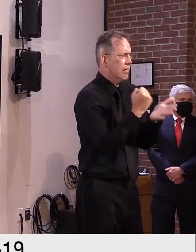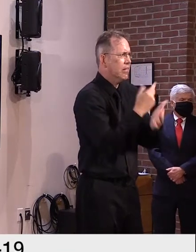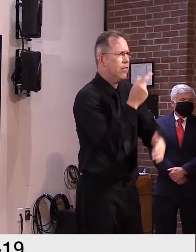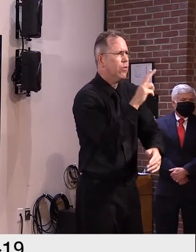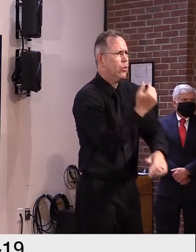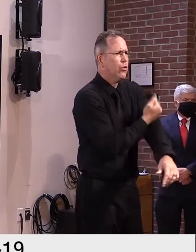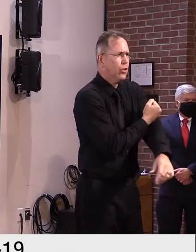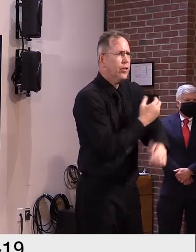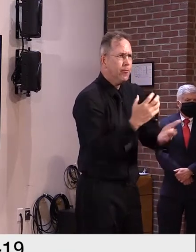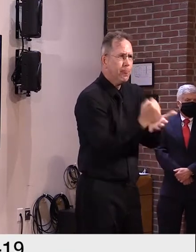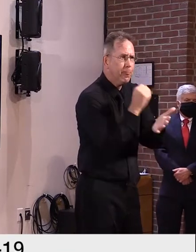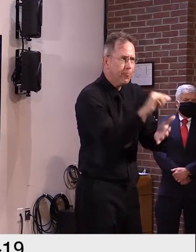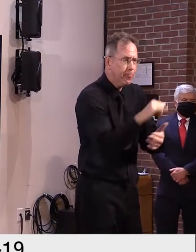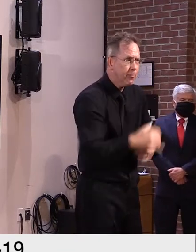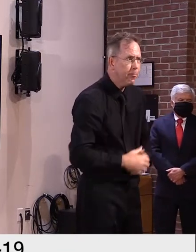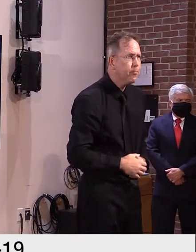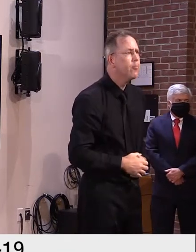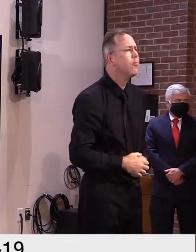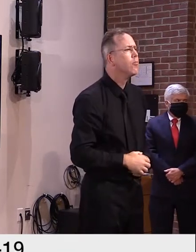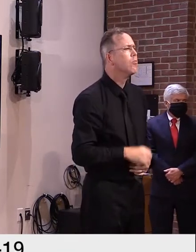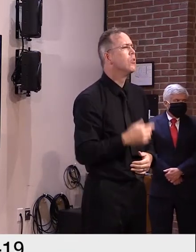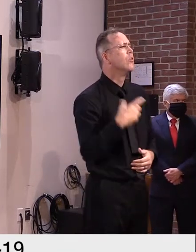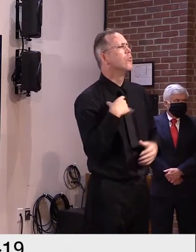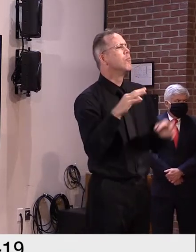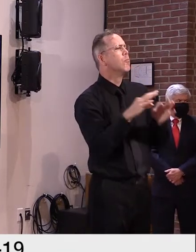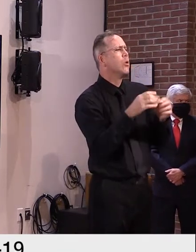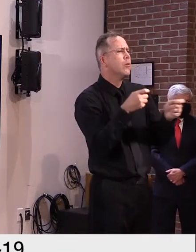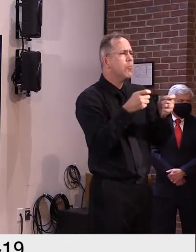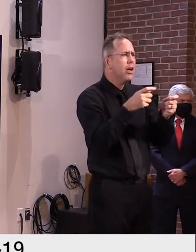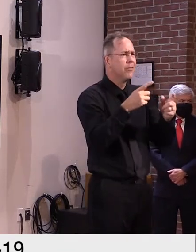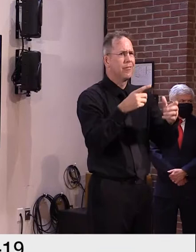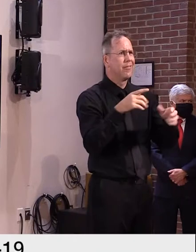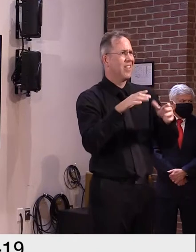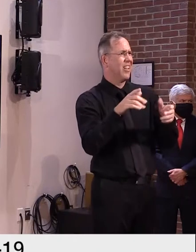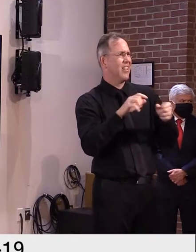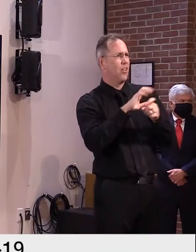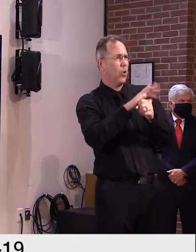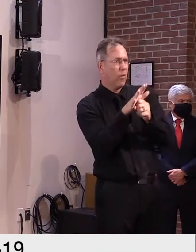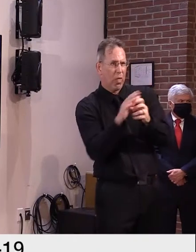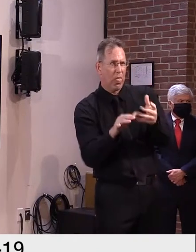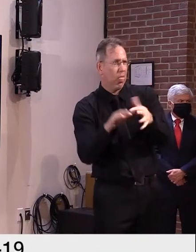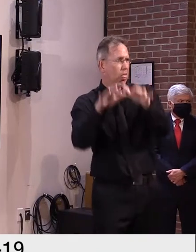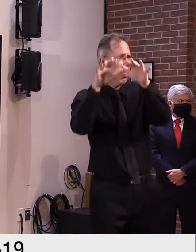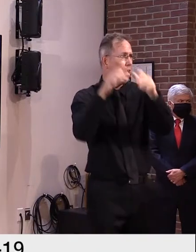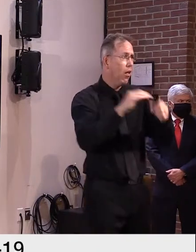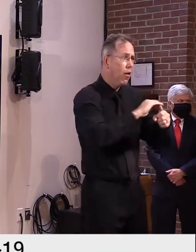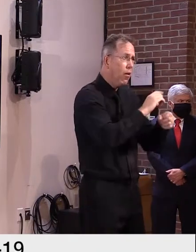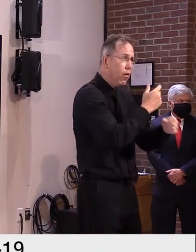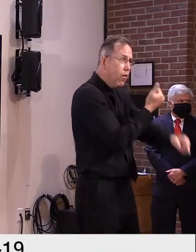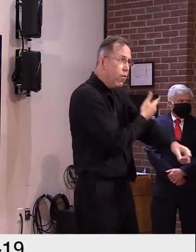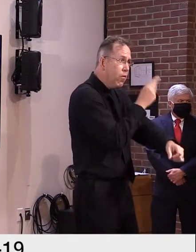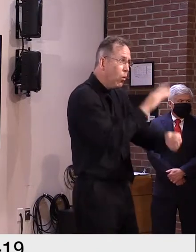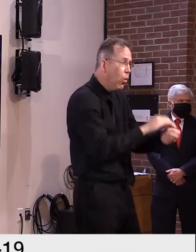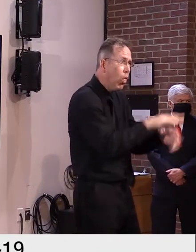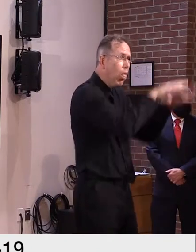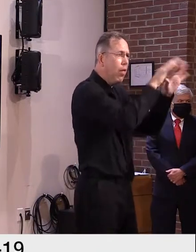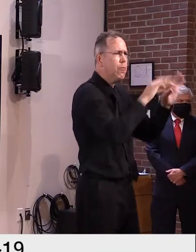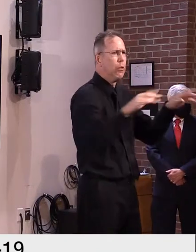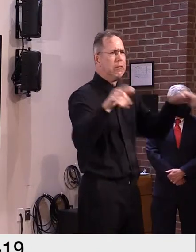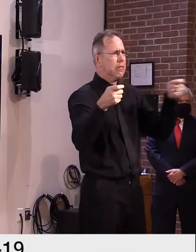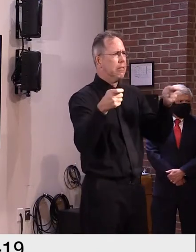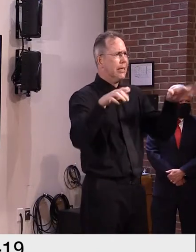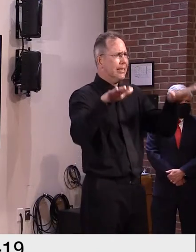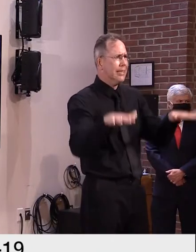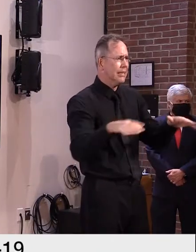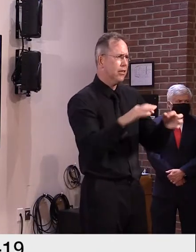out of it stronger than before, I think this pandemic has made it clear how essential public education and